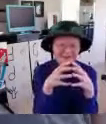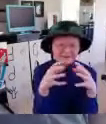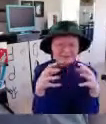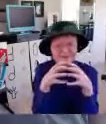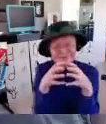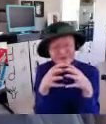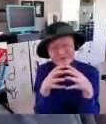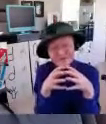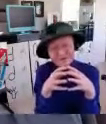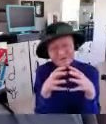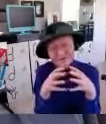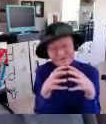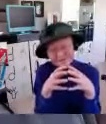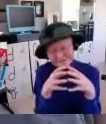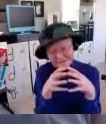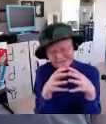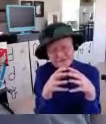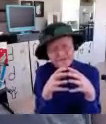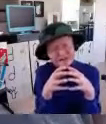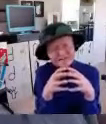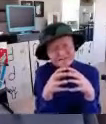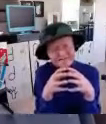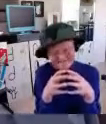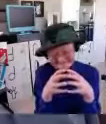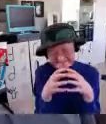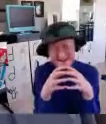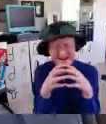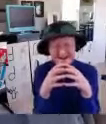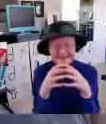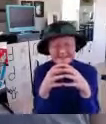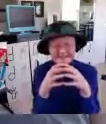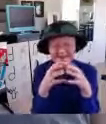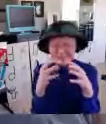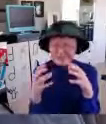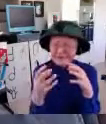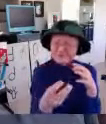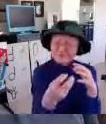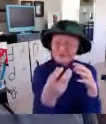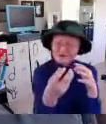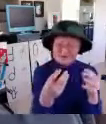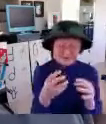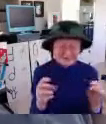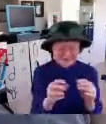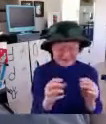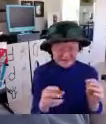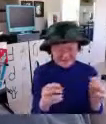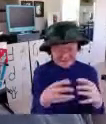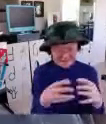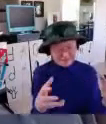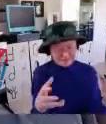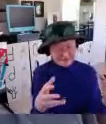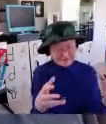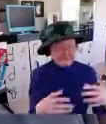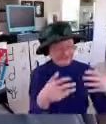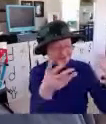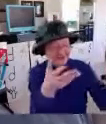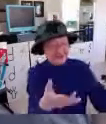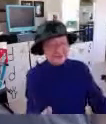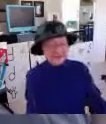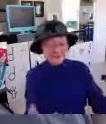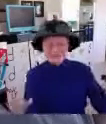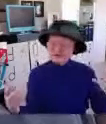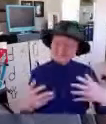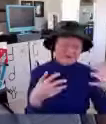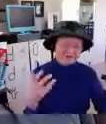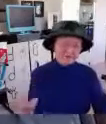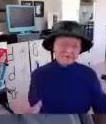in their own space. And then once we get the sign written, we get to recognize it and we start reading